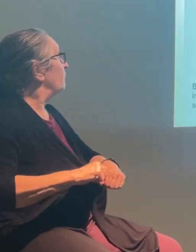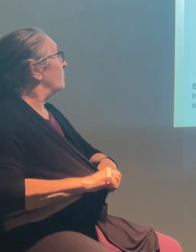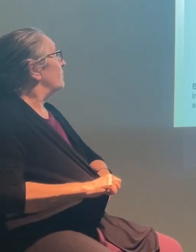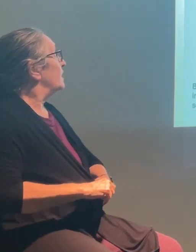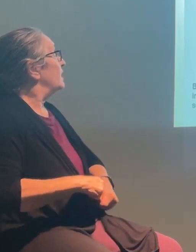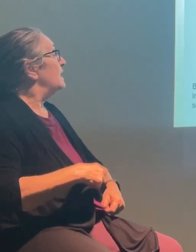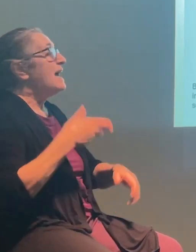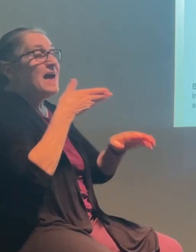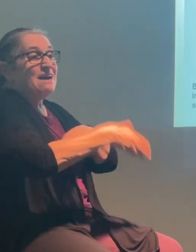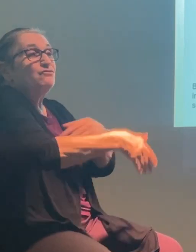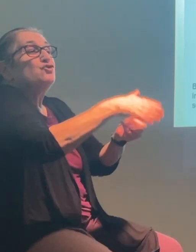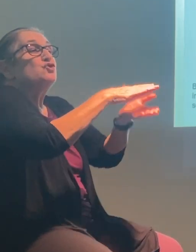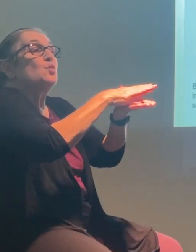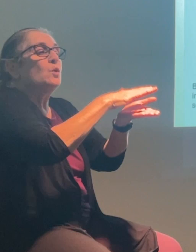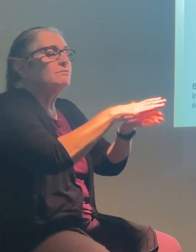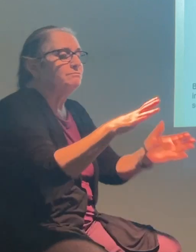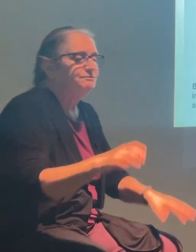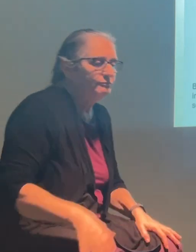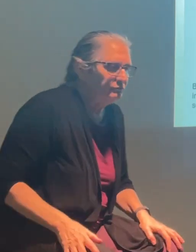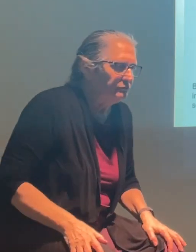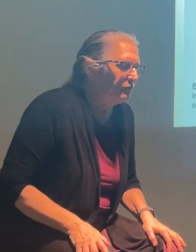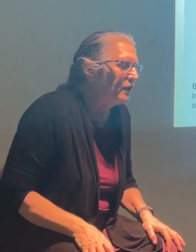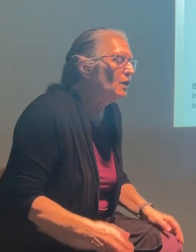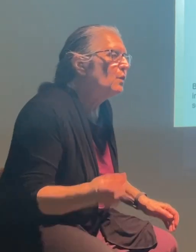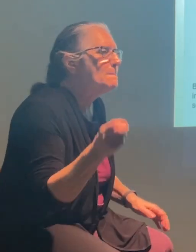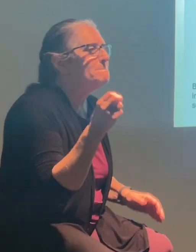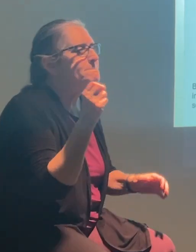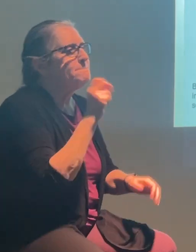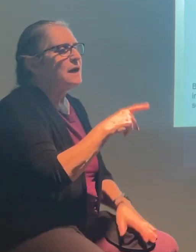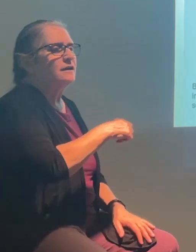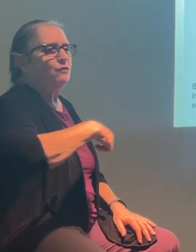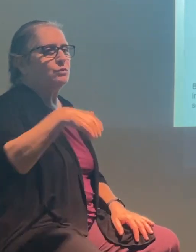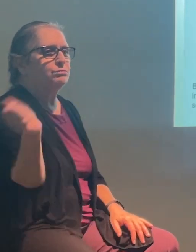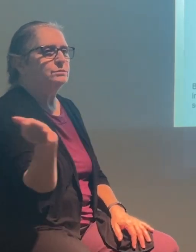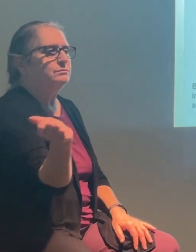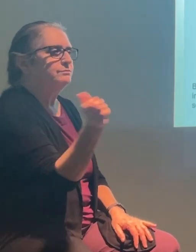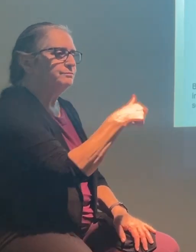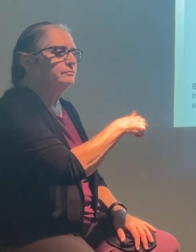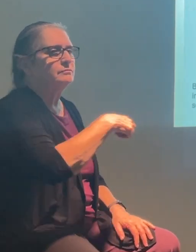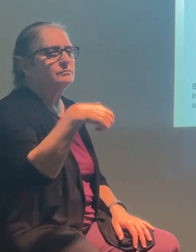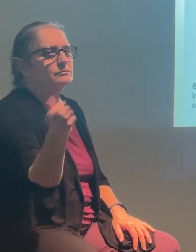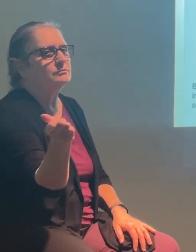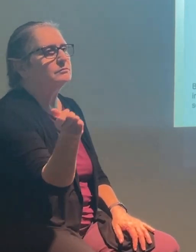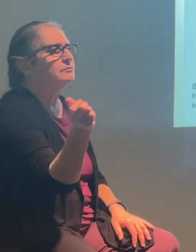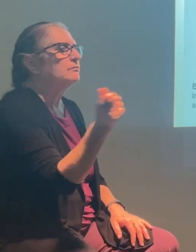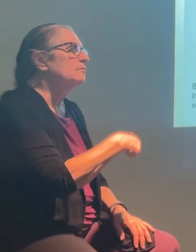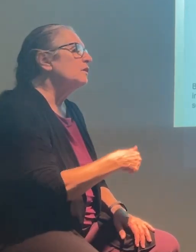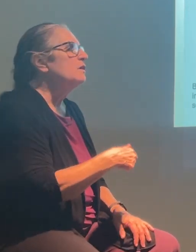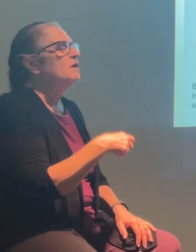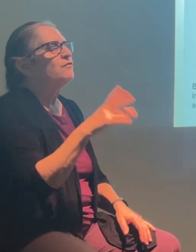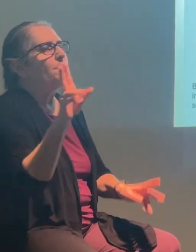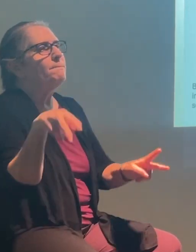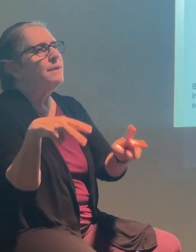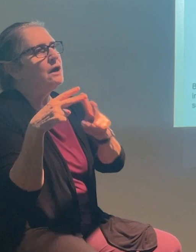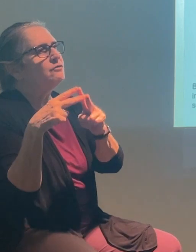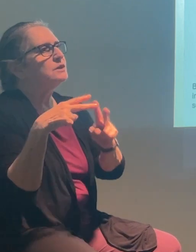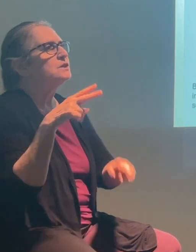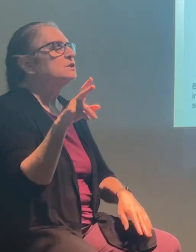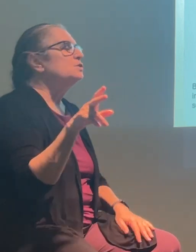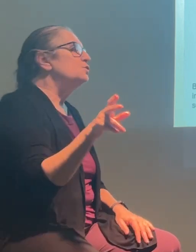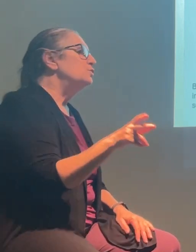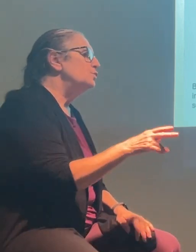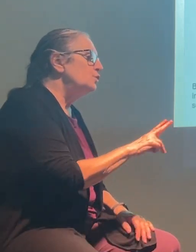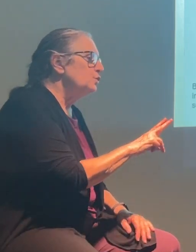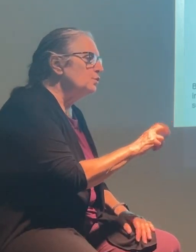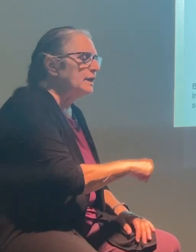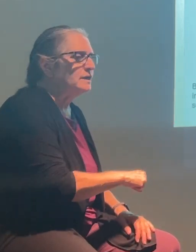after schooling, he went back and forth between the US and France, Paris itself, and Voulangey, where he had a